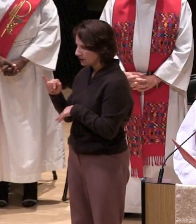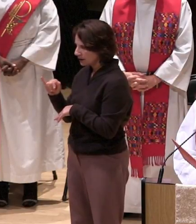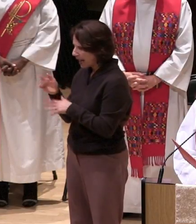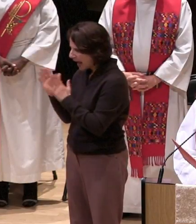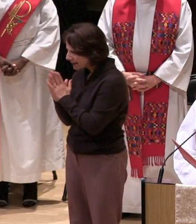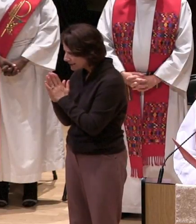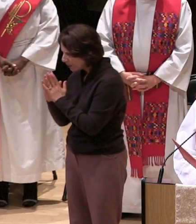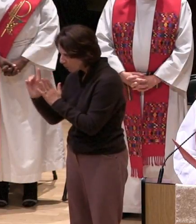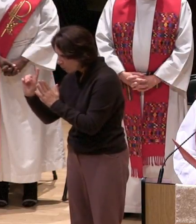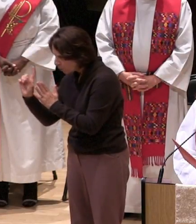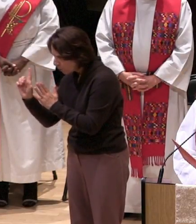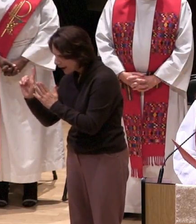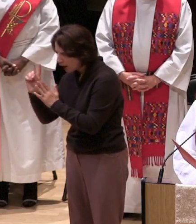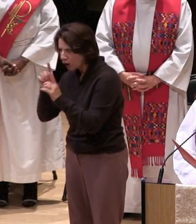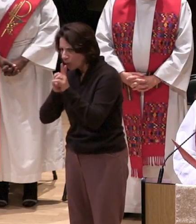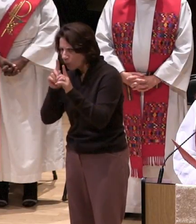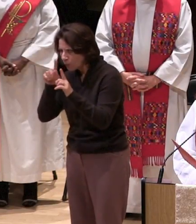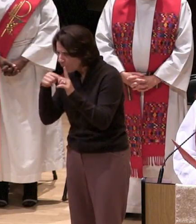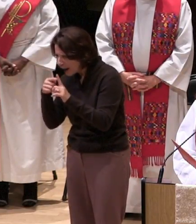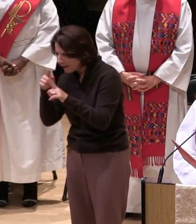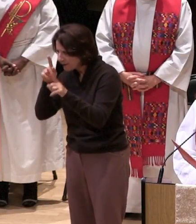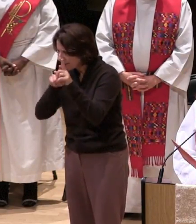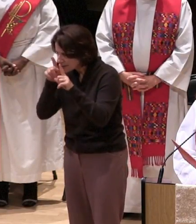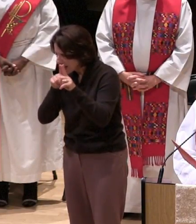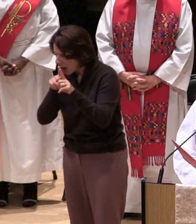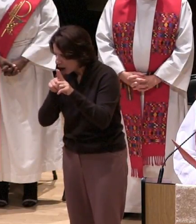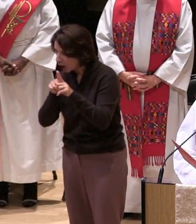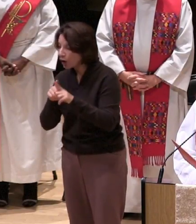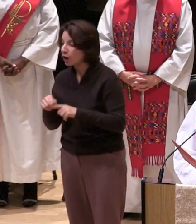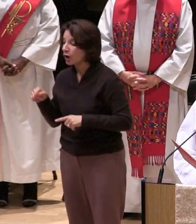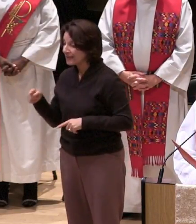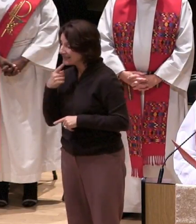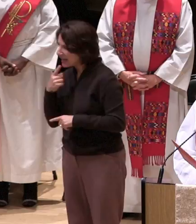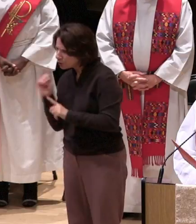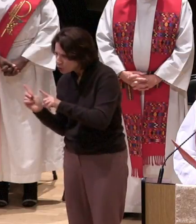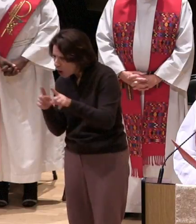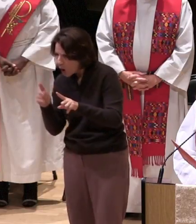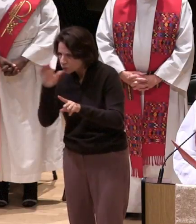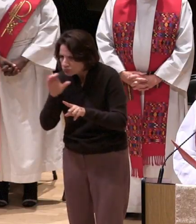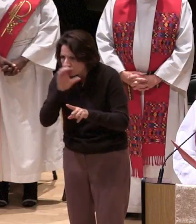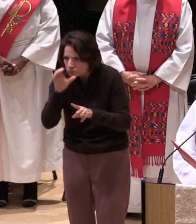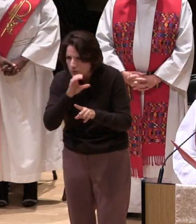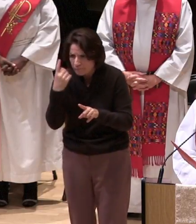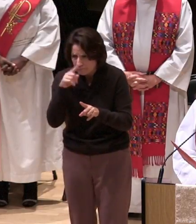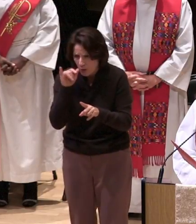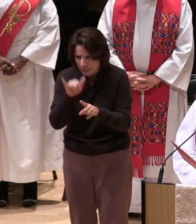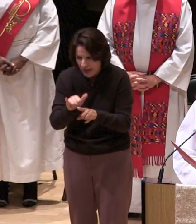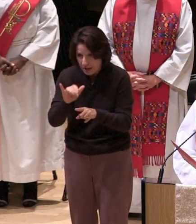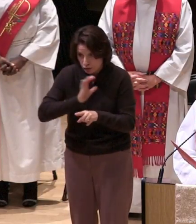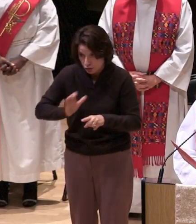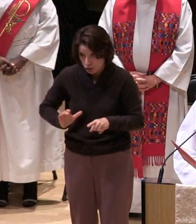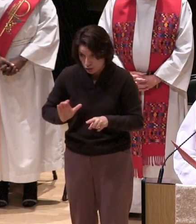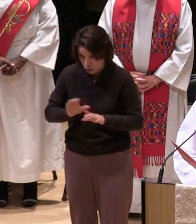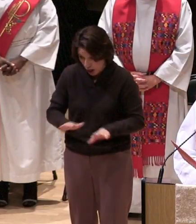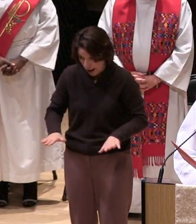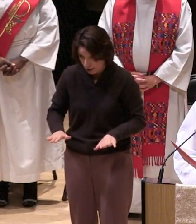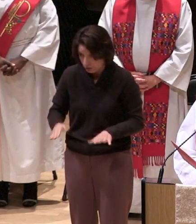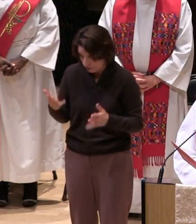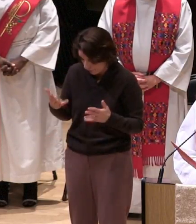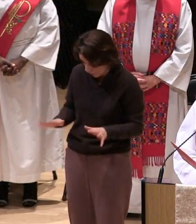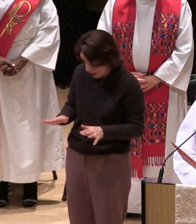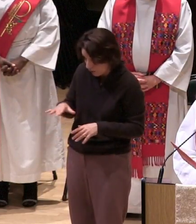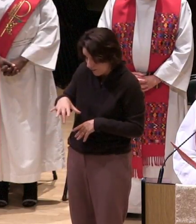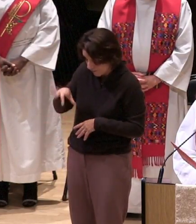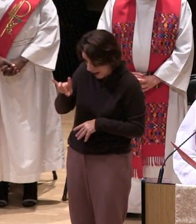appearance. He sent them to Bethlehem and said, go and search diligently for the child. When you have found him, bring